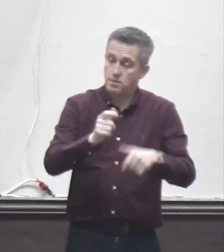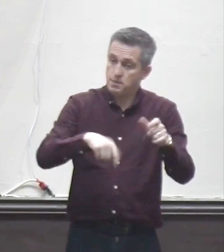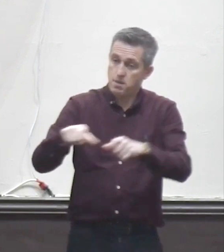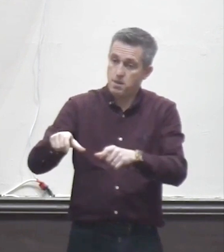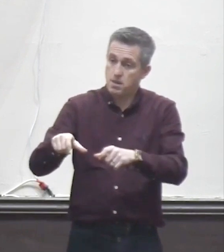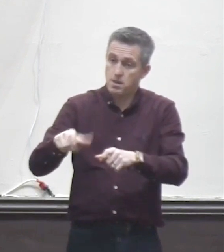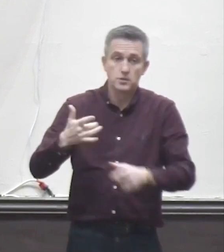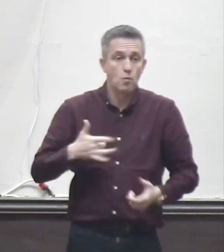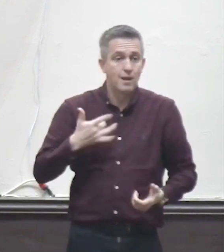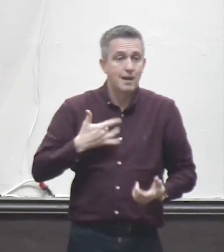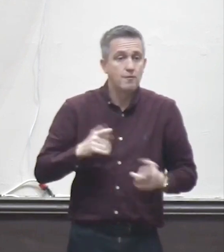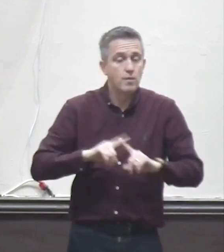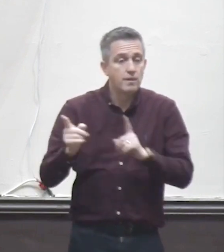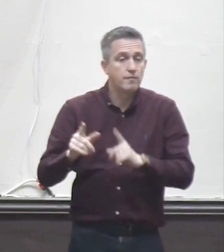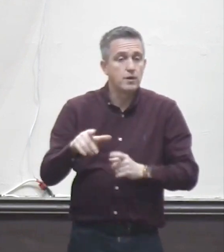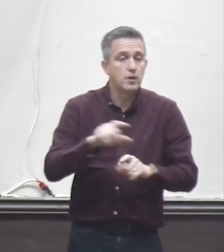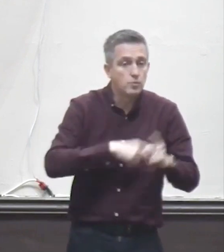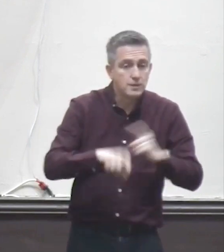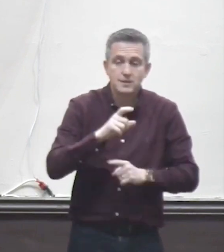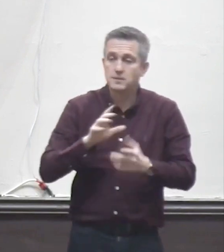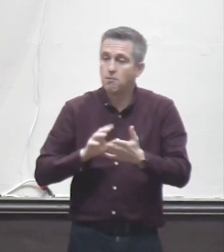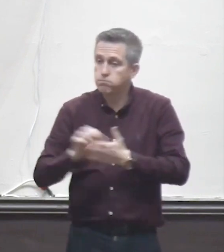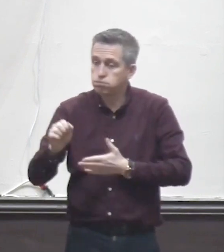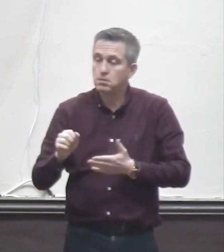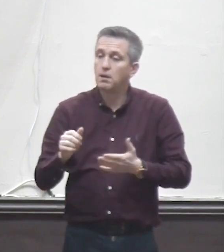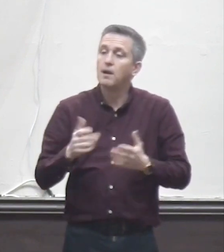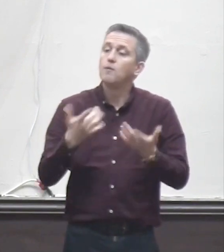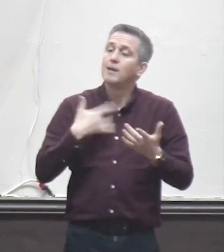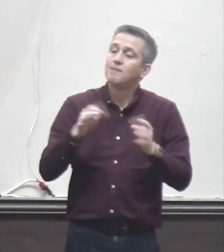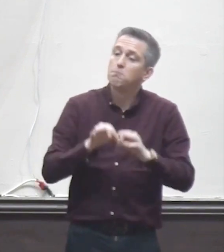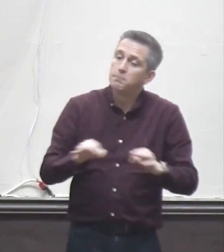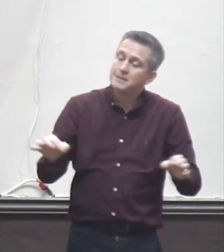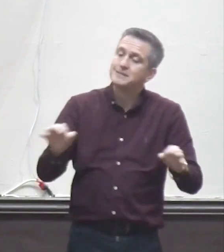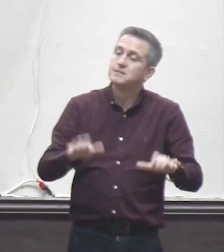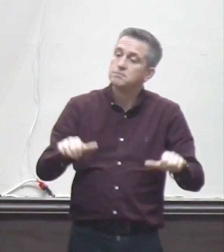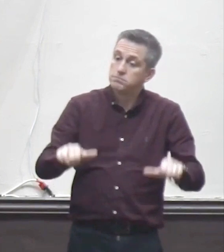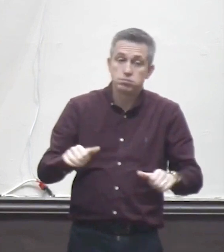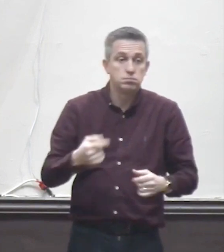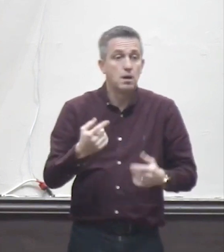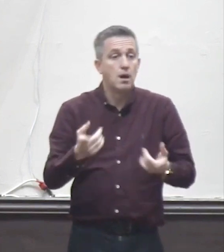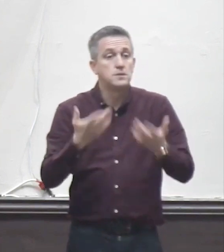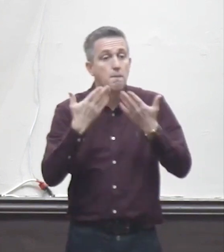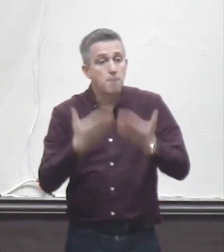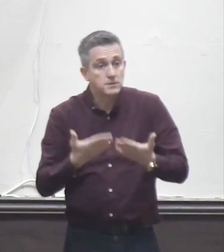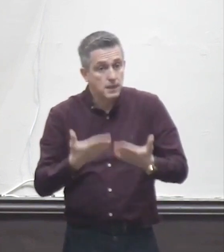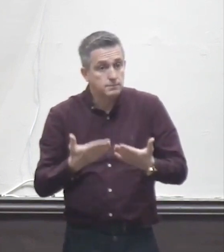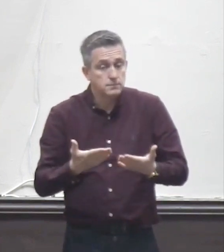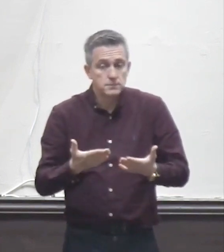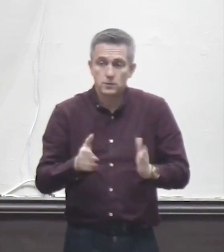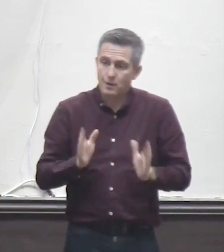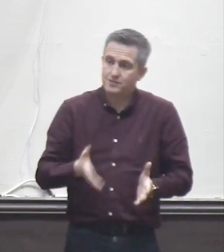live amongst other societies in tranquility and peace. As Muslims, we are